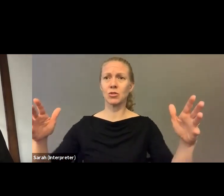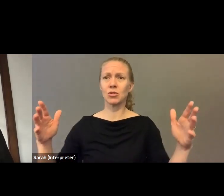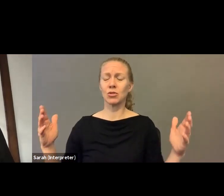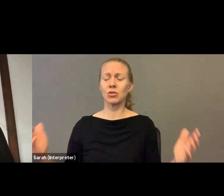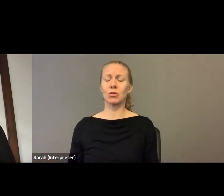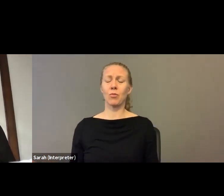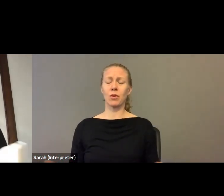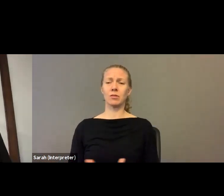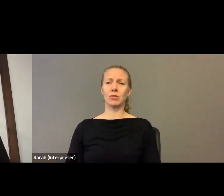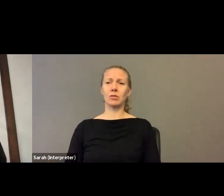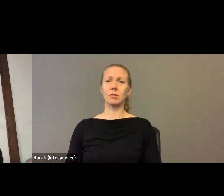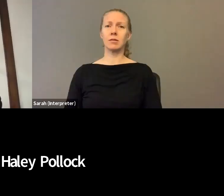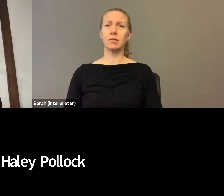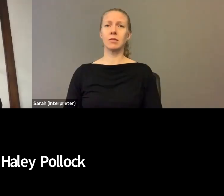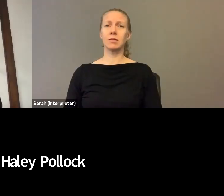Thank you.